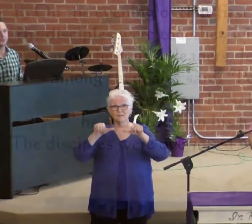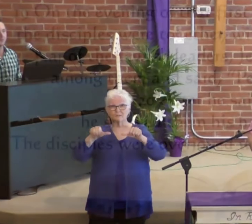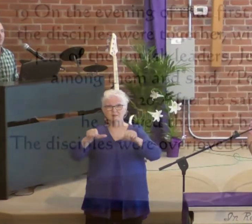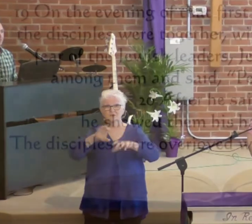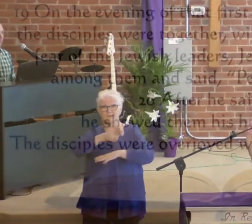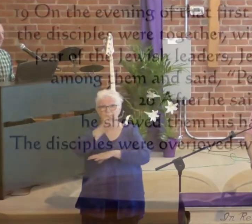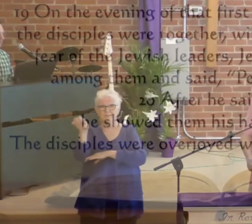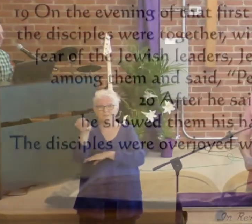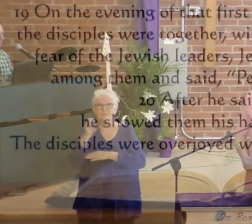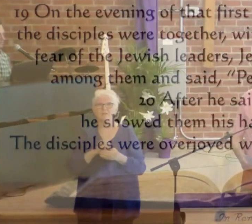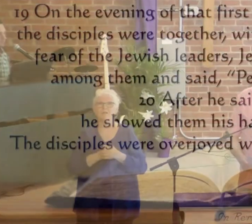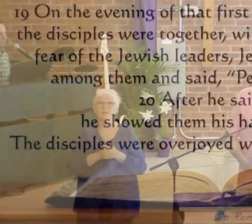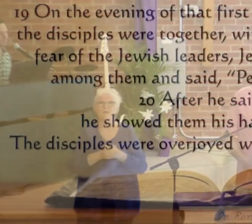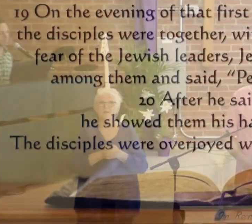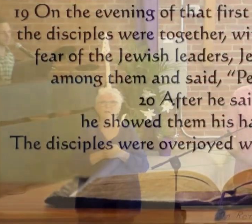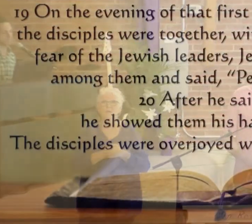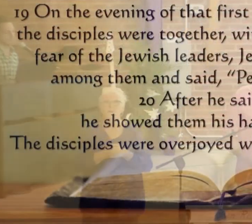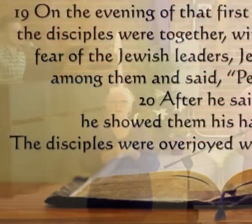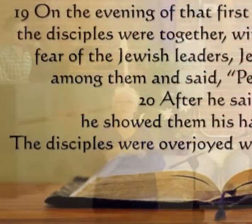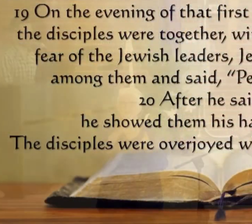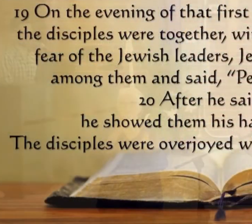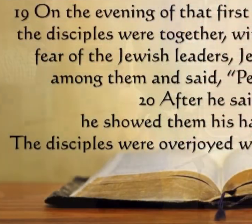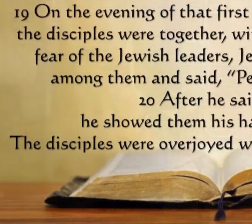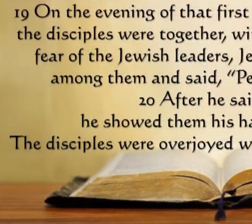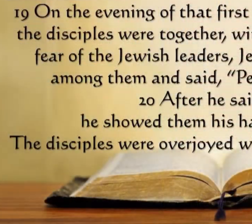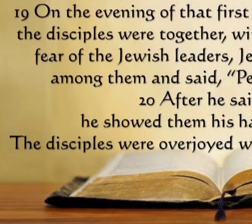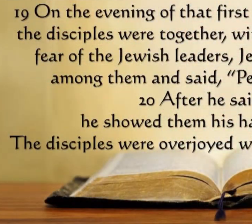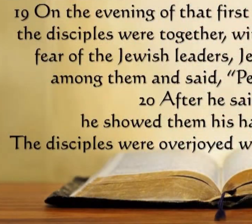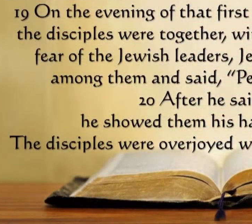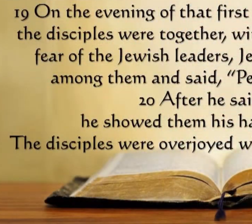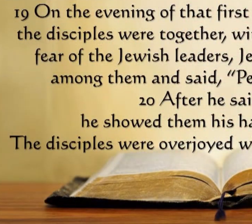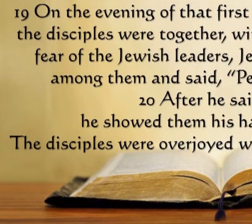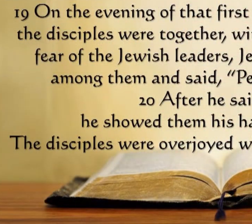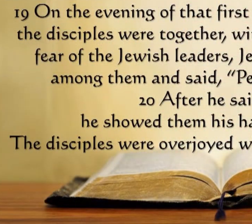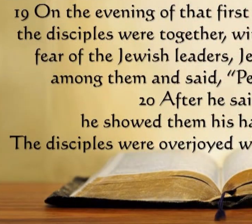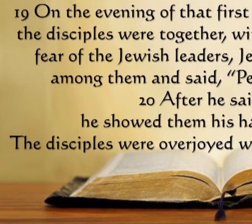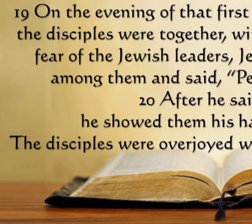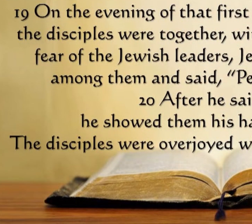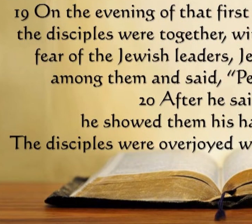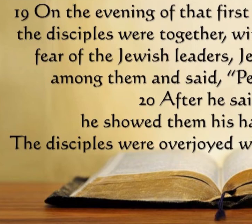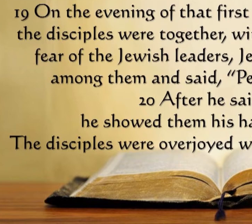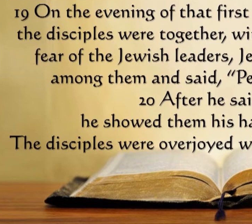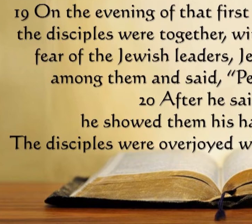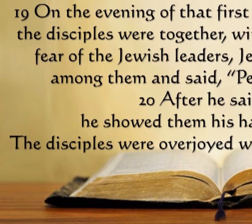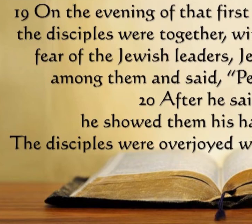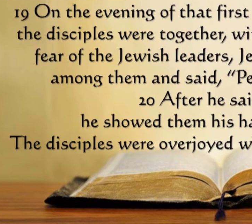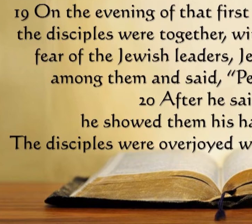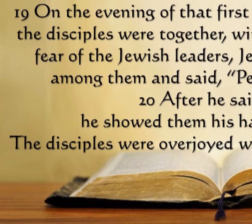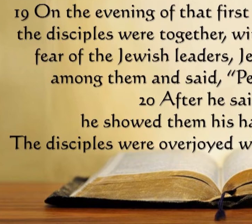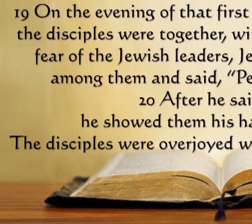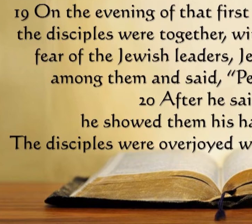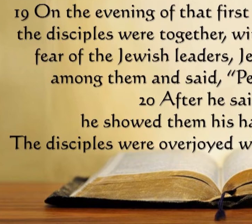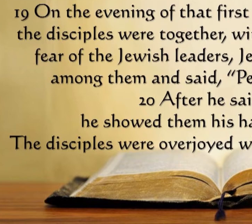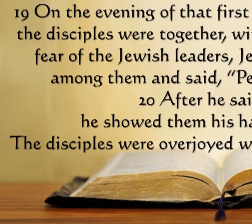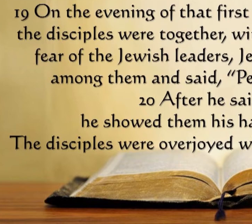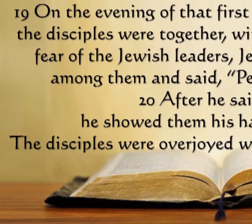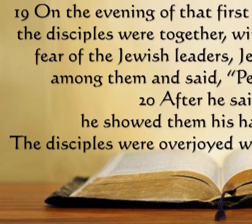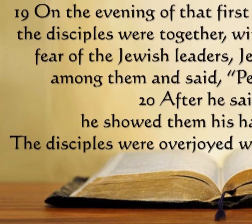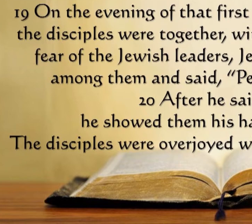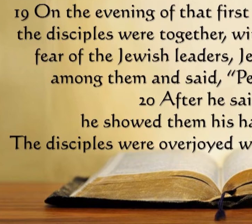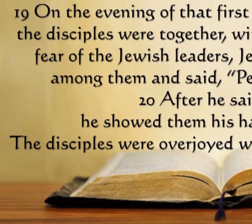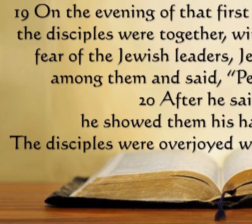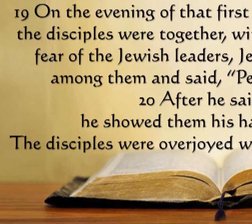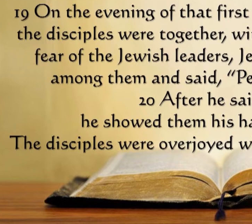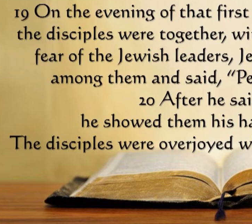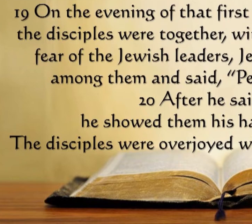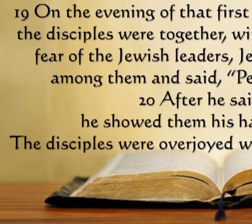for today is from the Gospel of John, chapter 20, verses 19 through 31. On